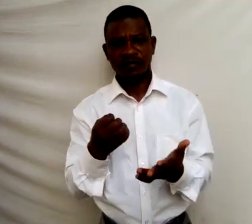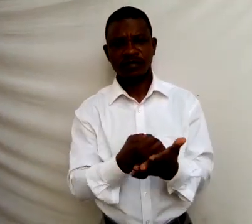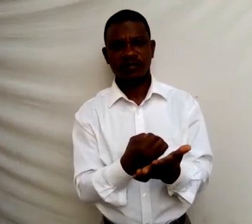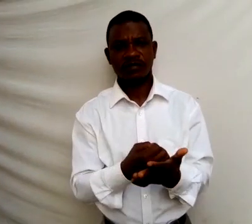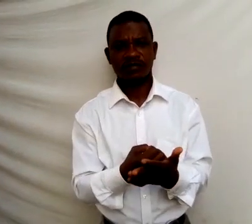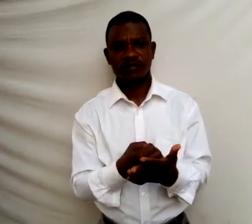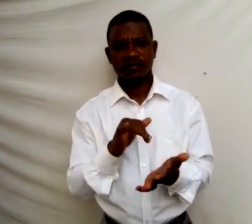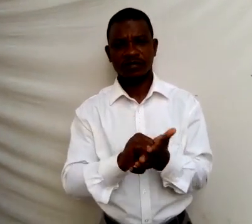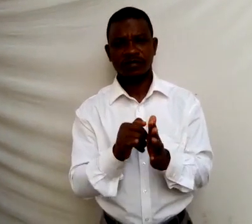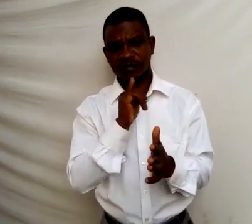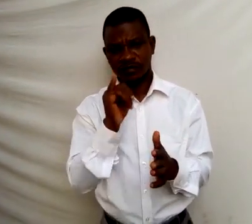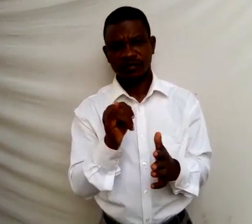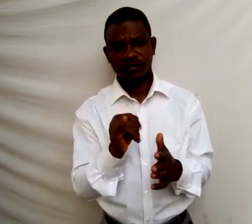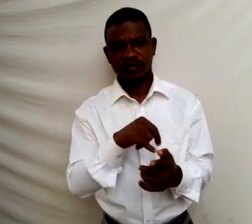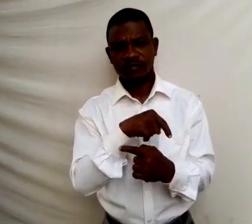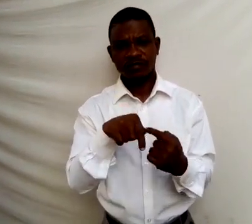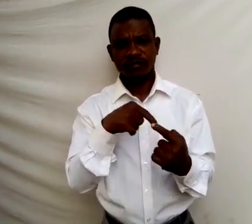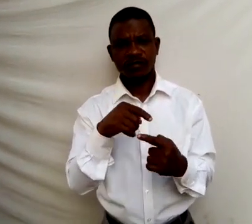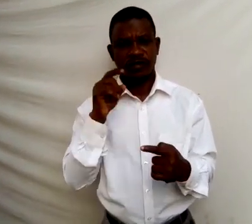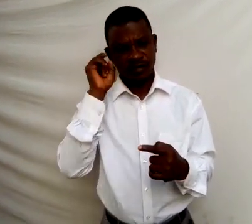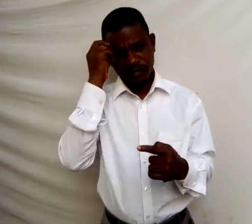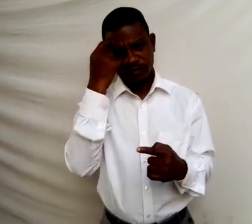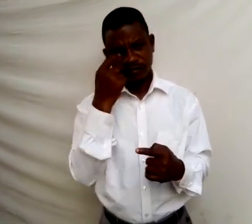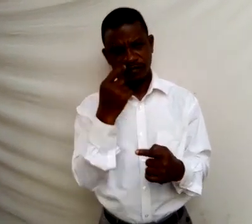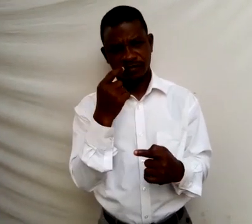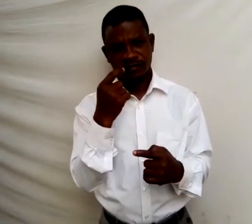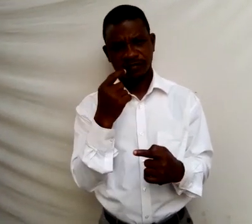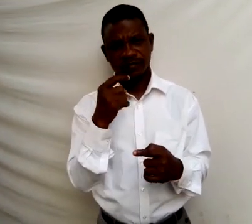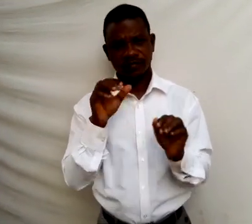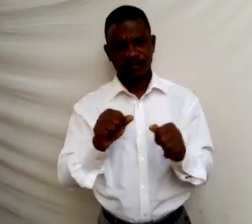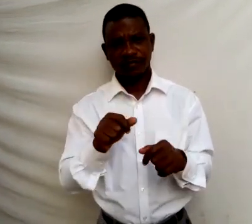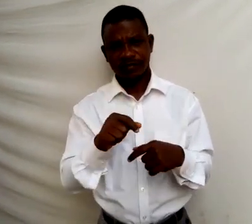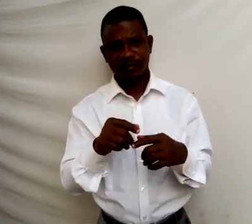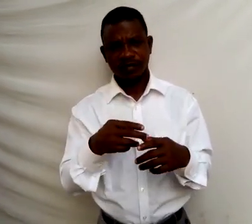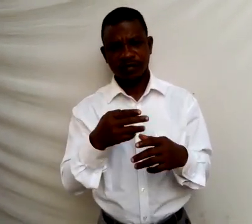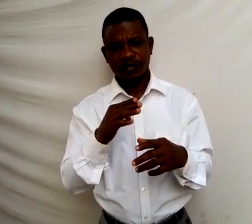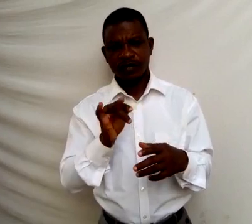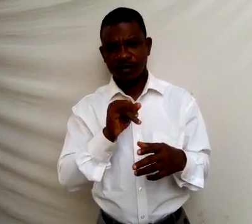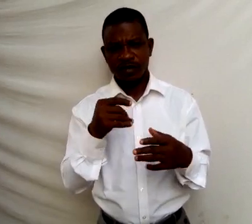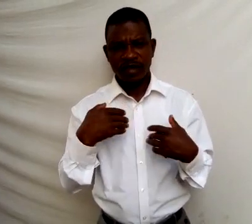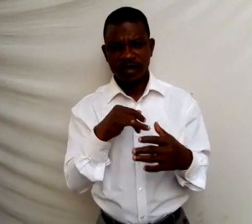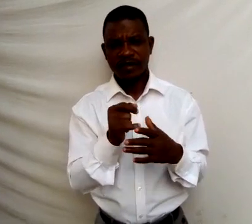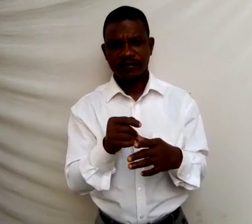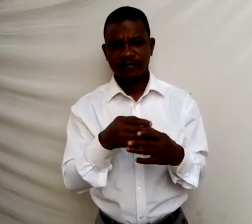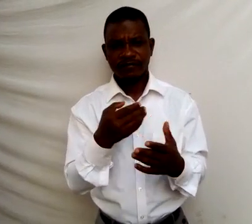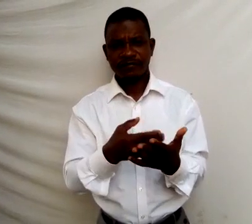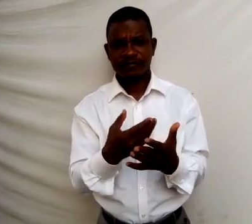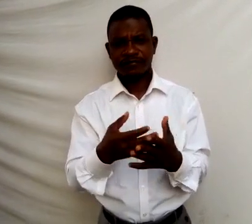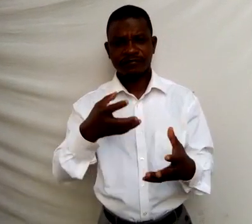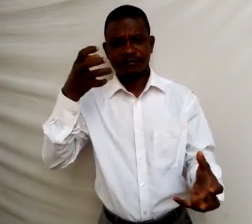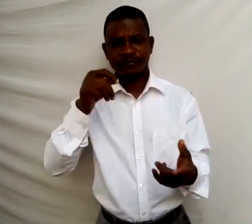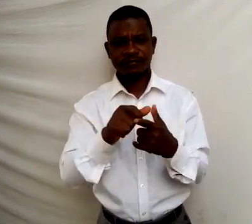That is, when government can boast of huge amounts of money in savings,